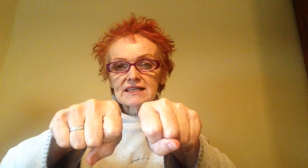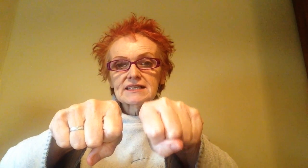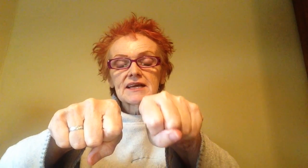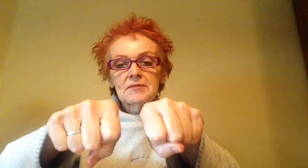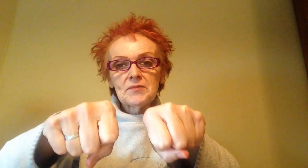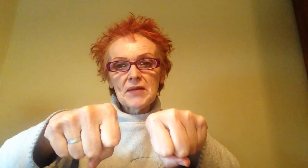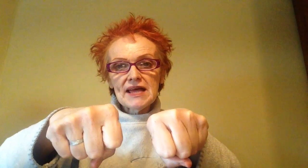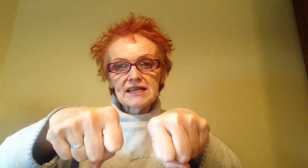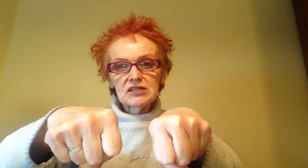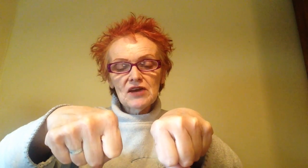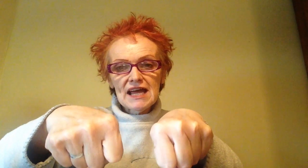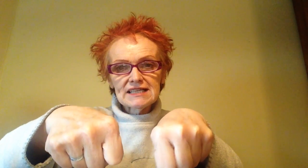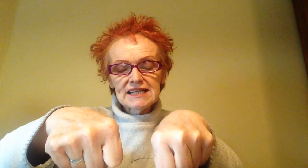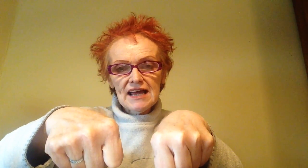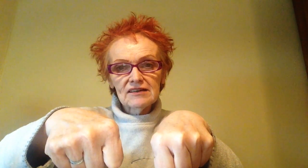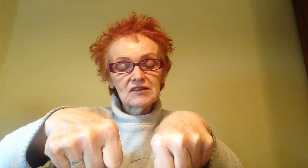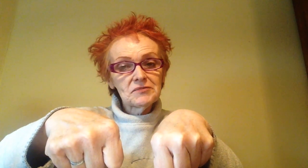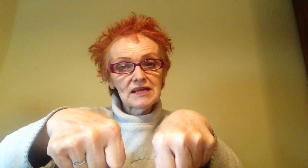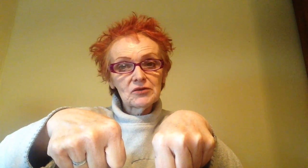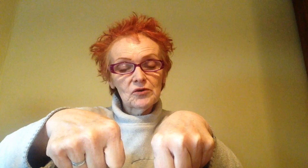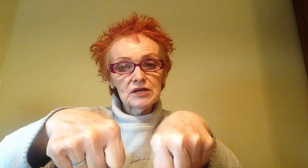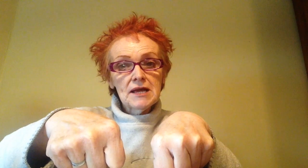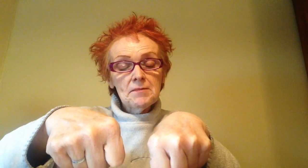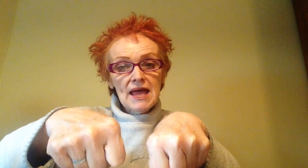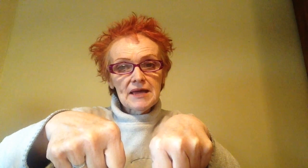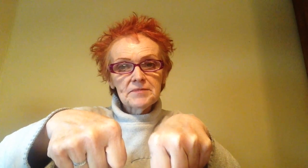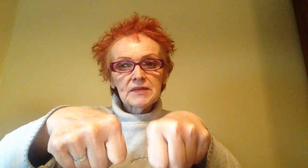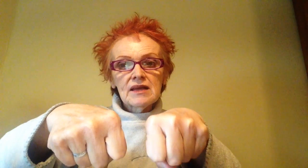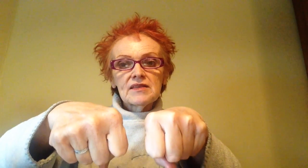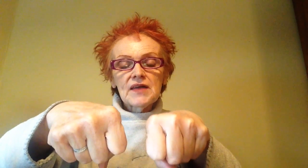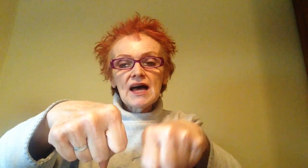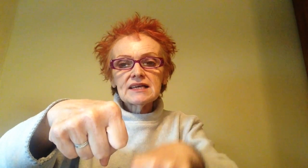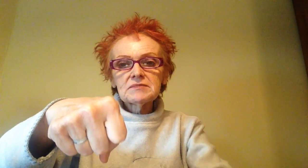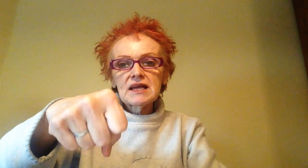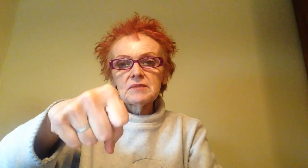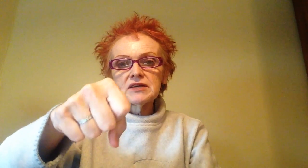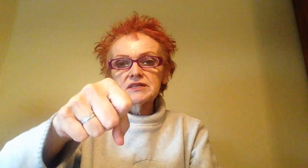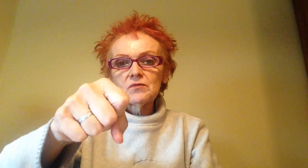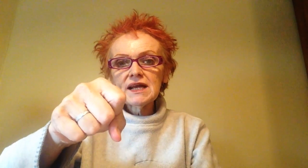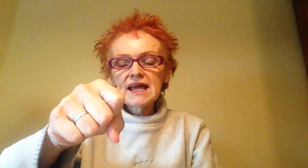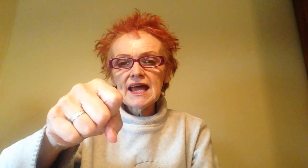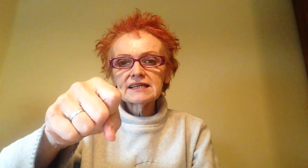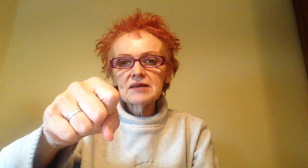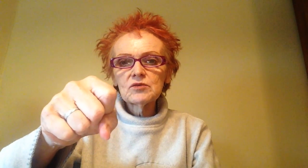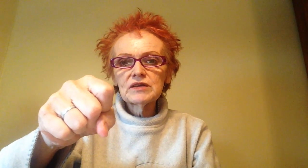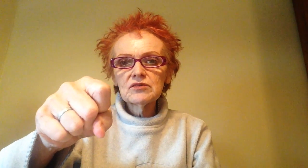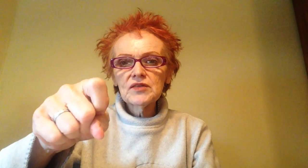audience. Bend your hands down, and you've made the word may. That is made by using one hand and moving your thumb